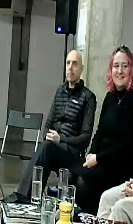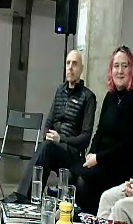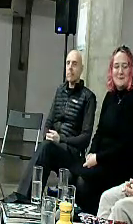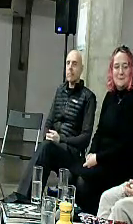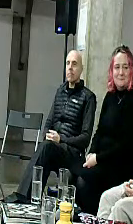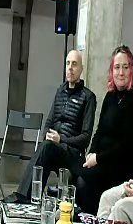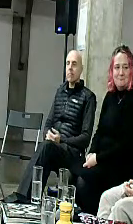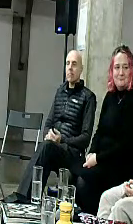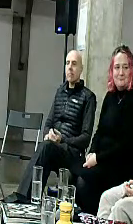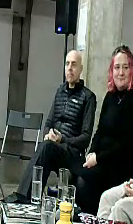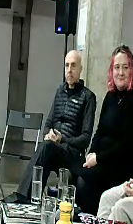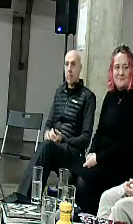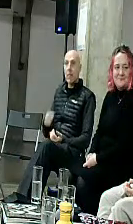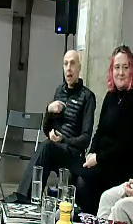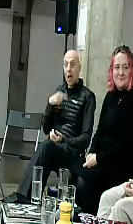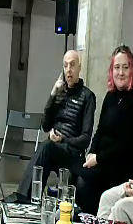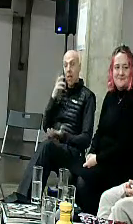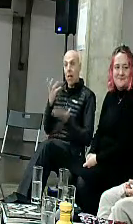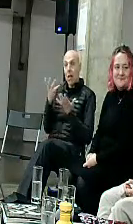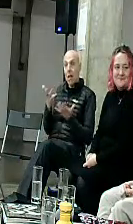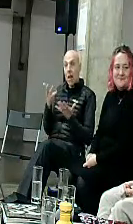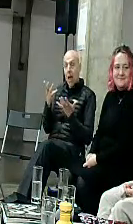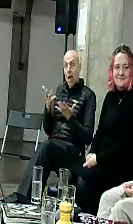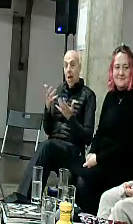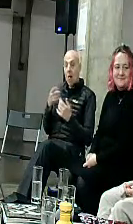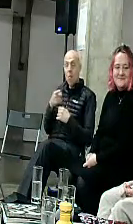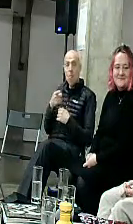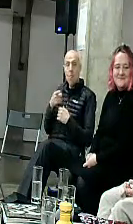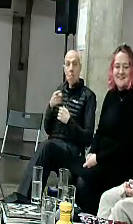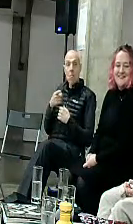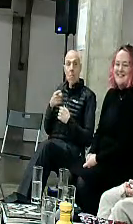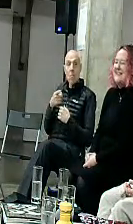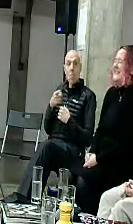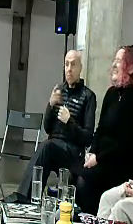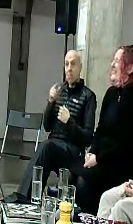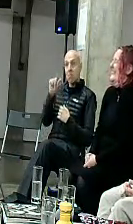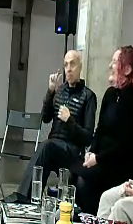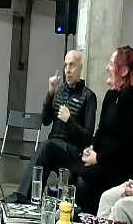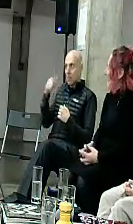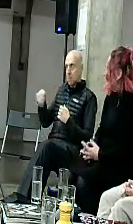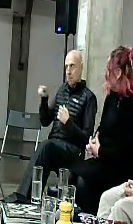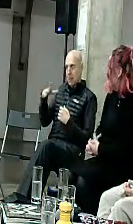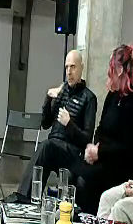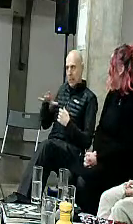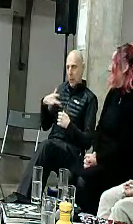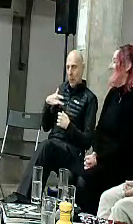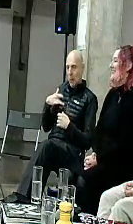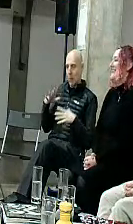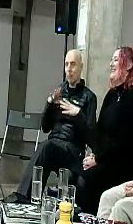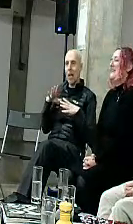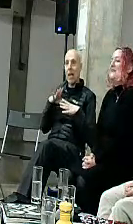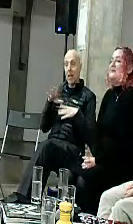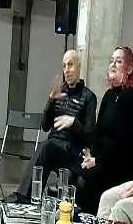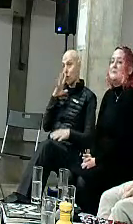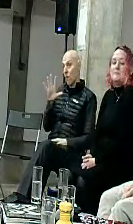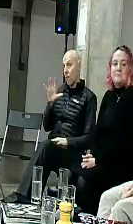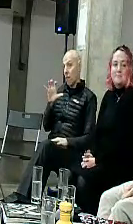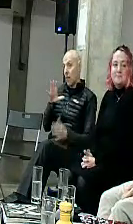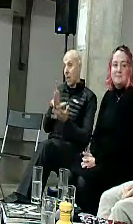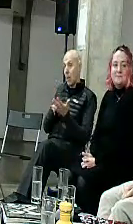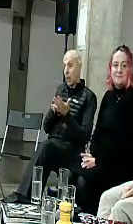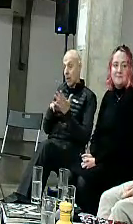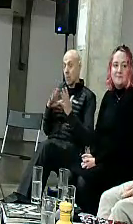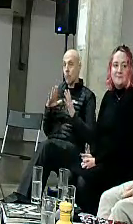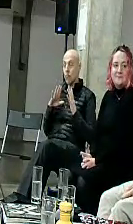I think would be a good idea now, as someone who constantly needs loo breaks, is that we have a 15-minute